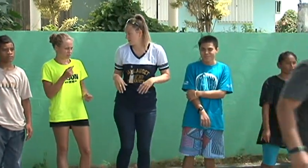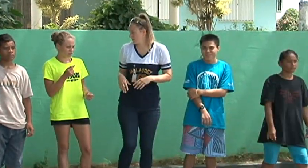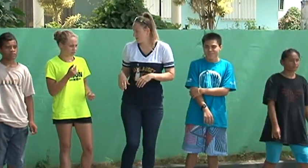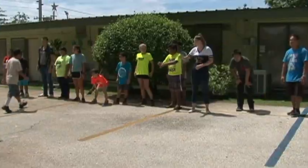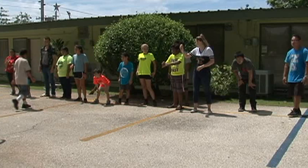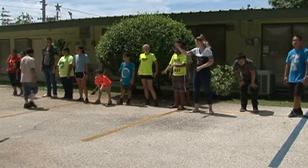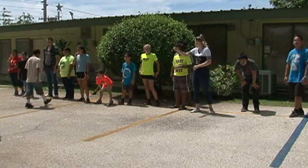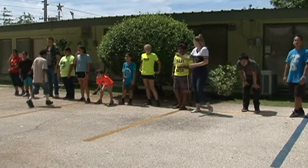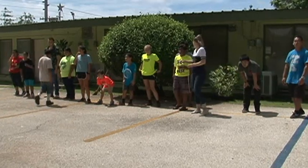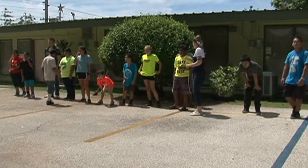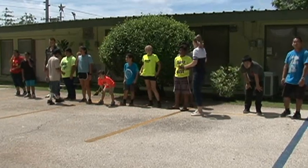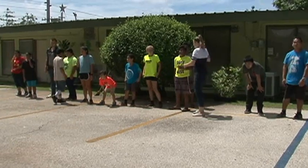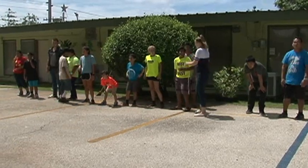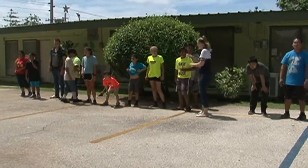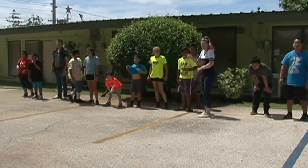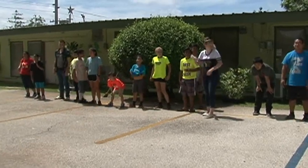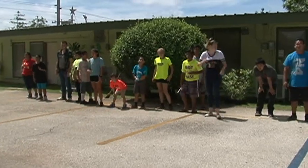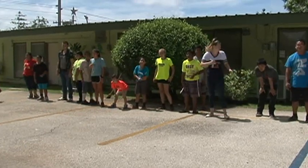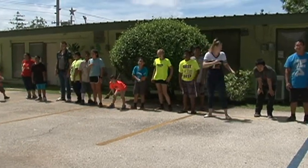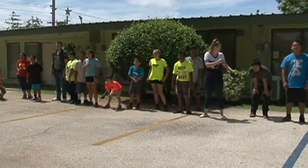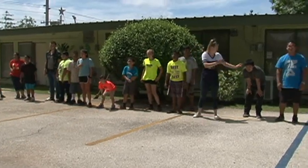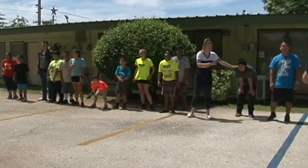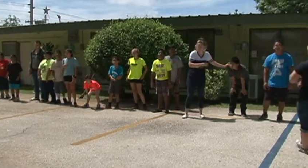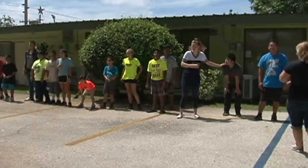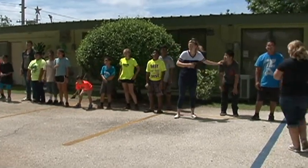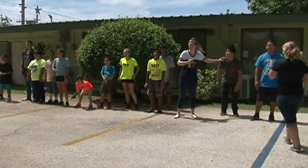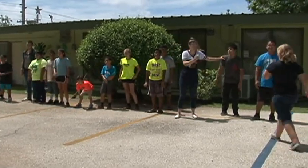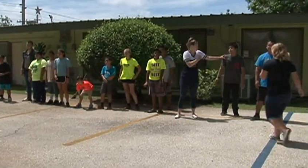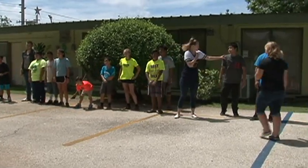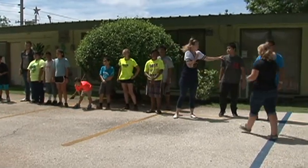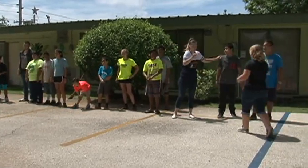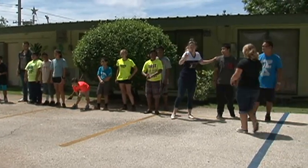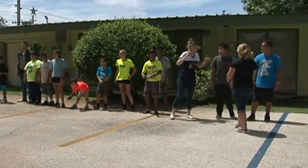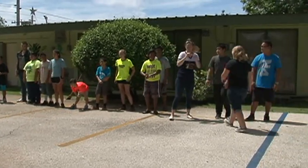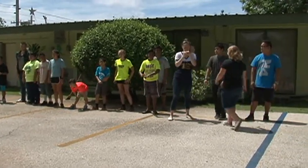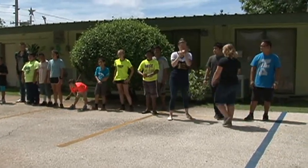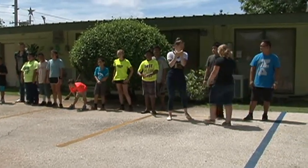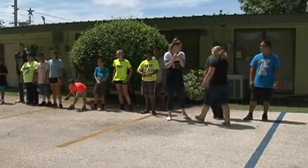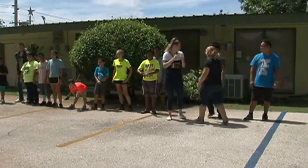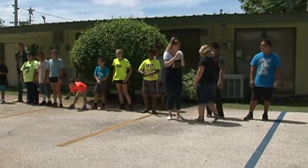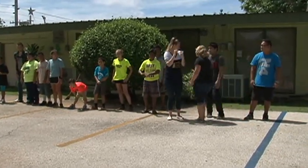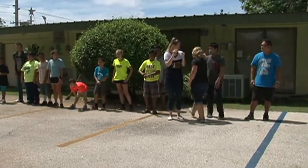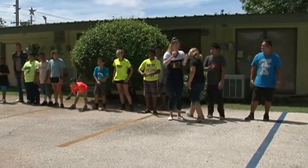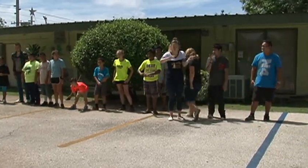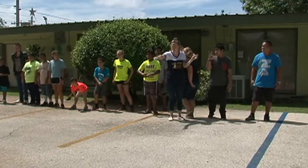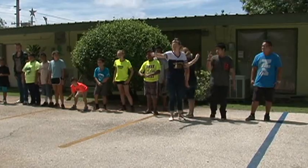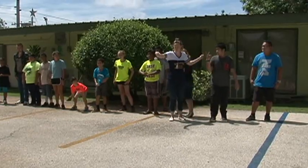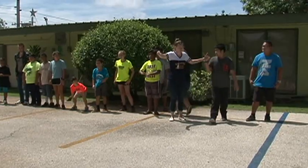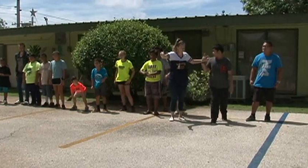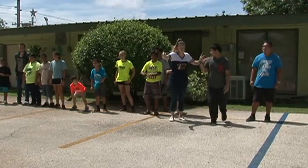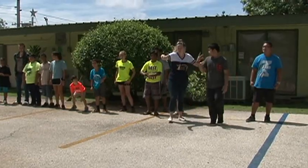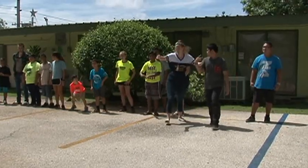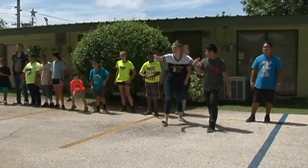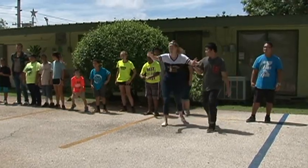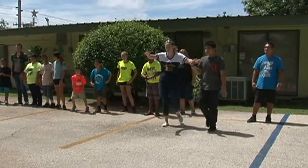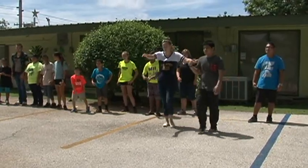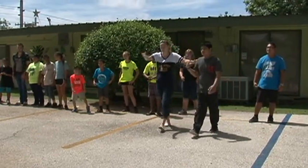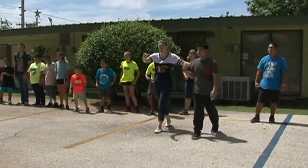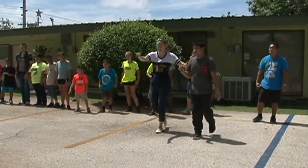know, and if we really want to take that part to the next level and include